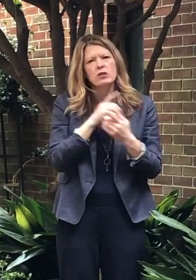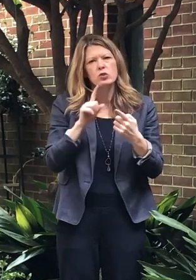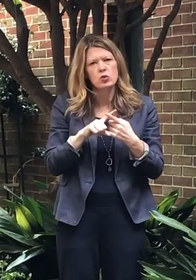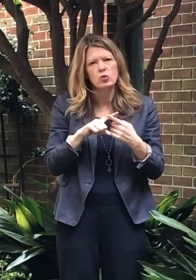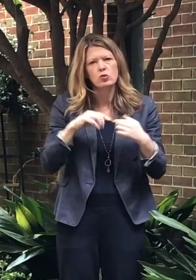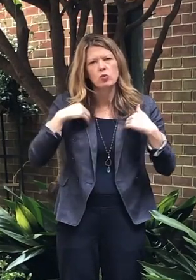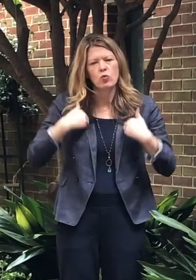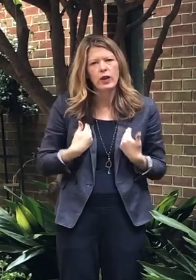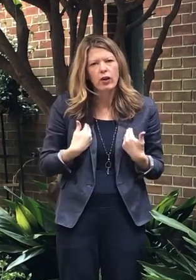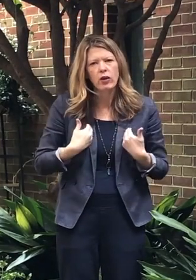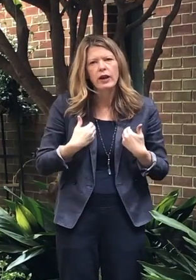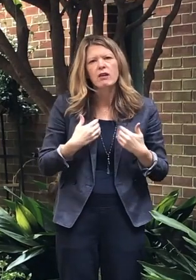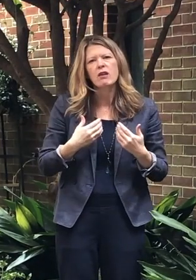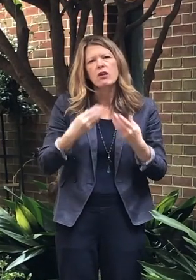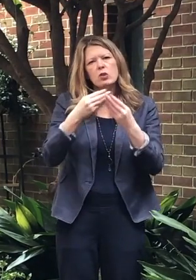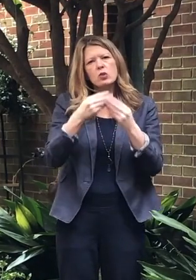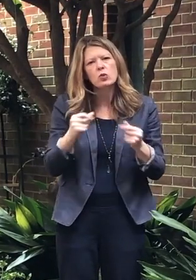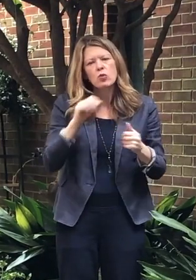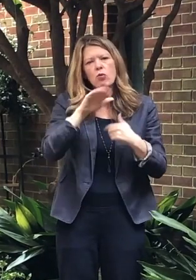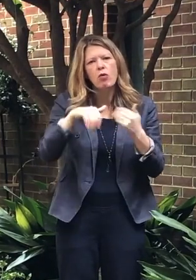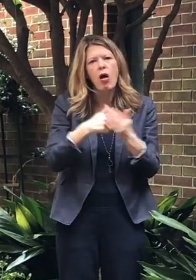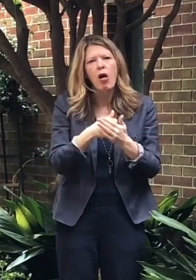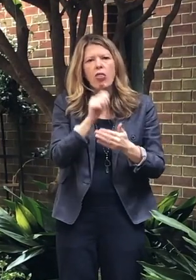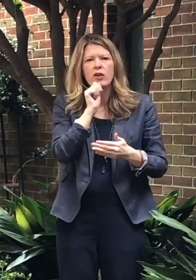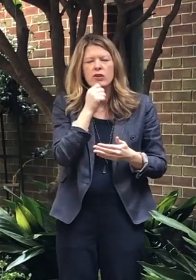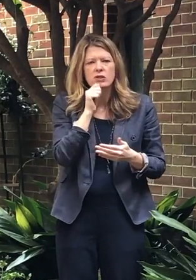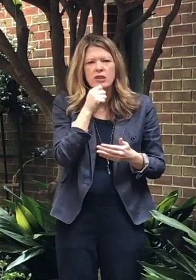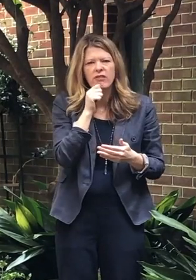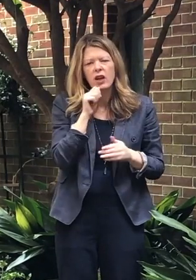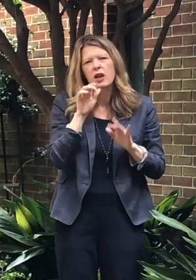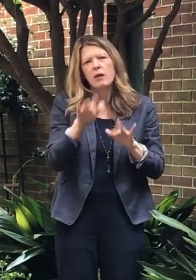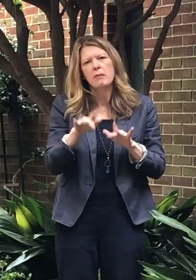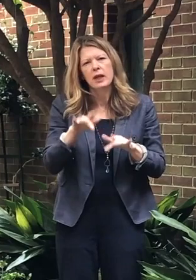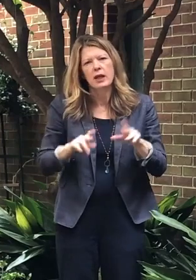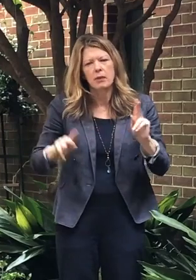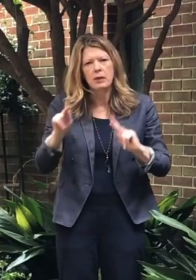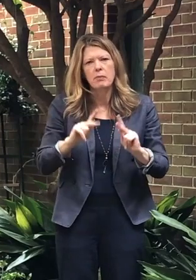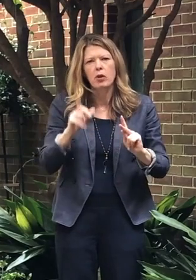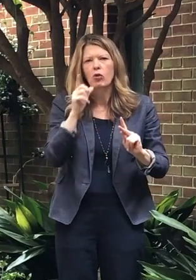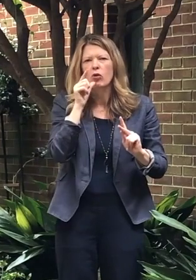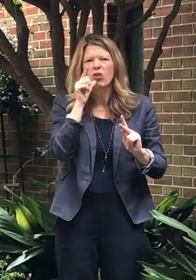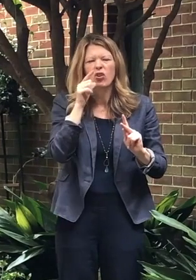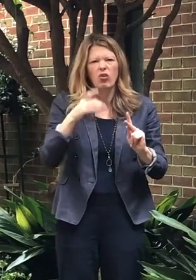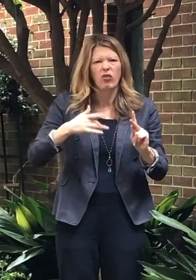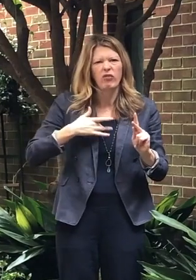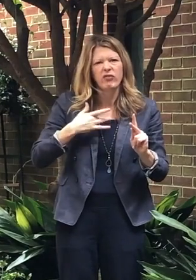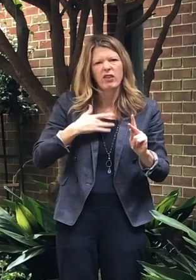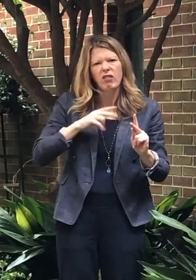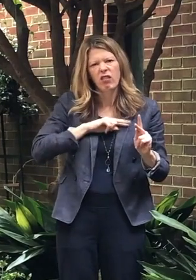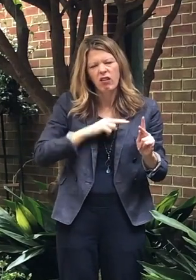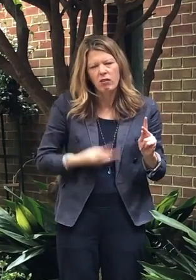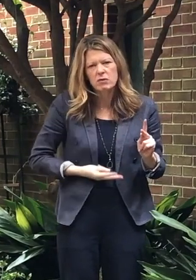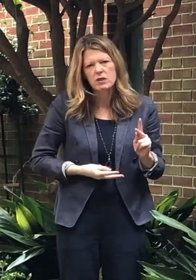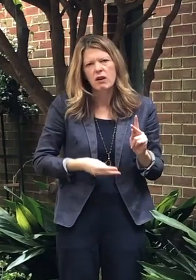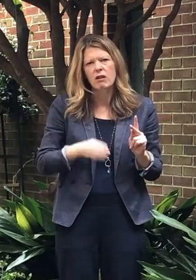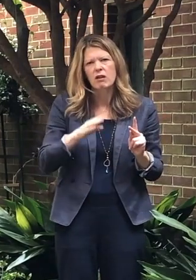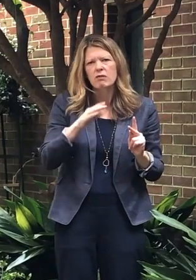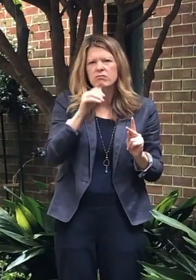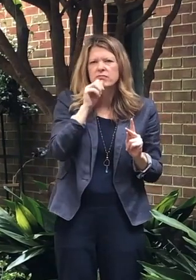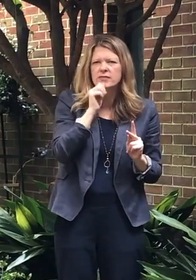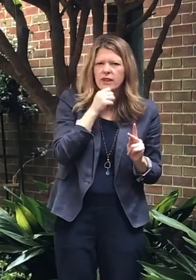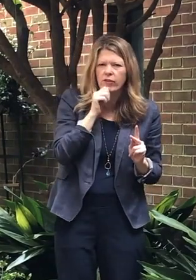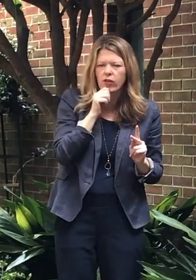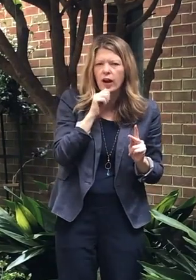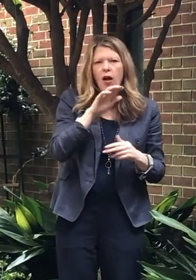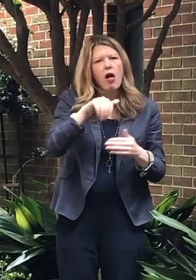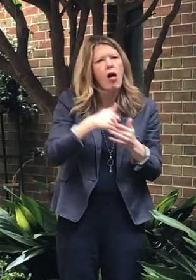dying. Soothe the suffering. Pity the afflicted. Shield the joyous. And all for your